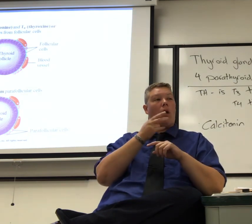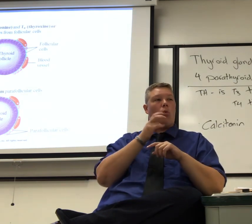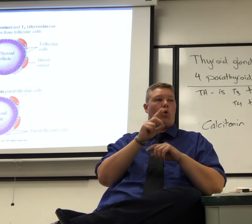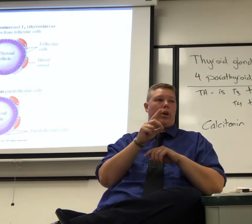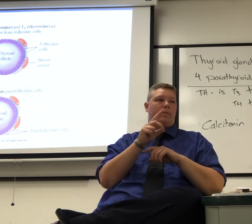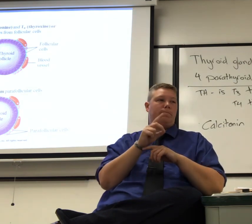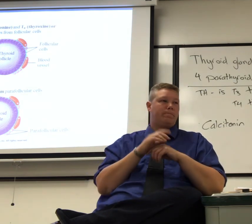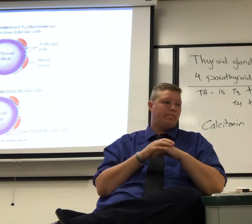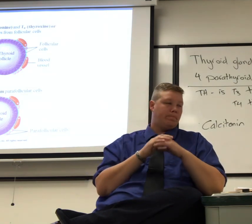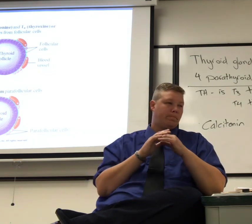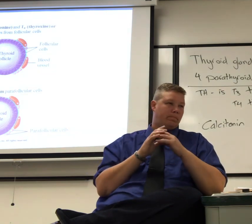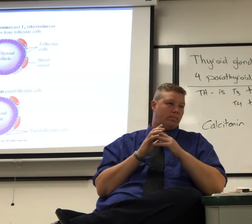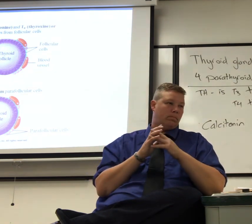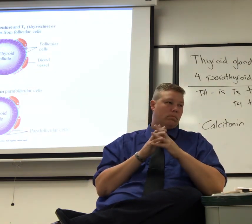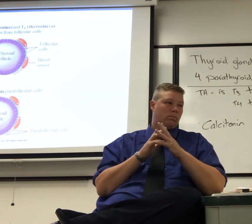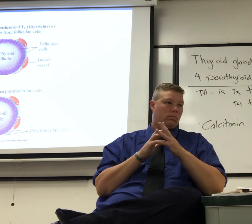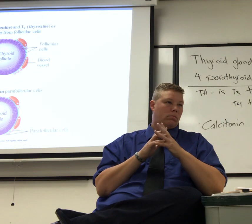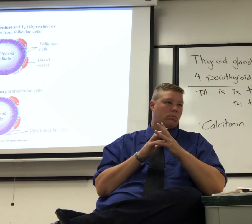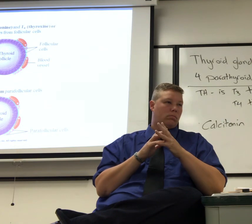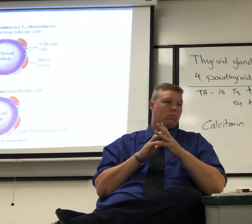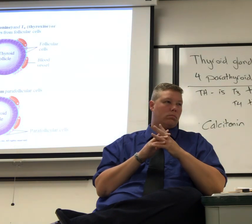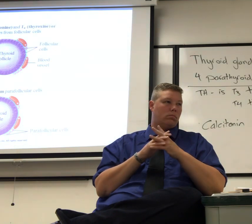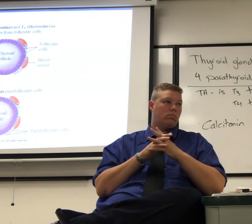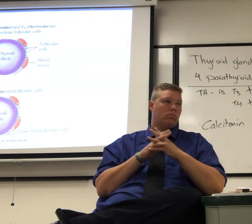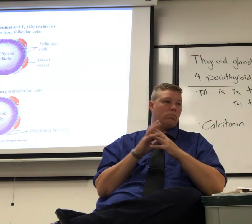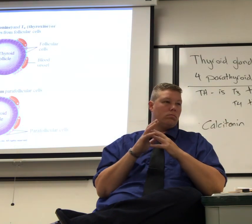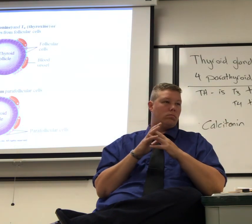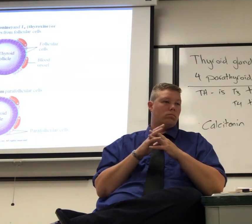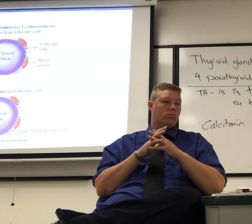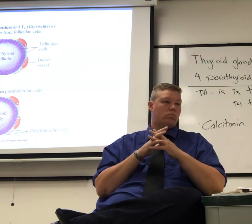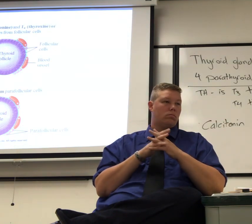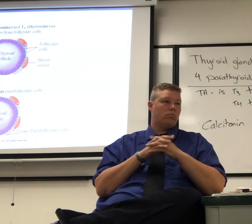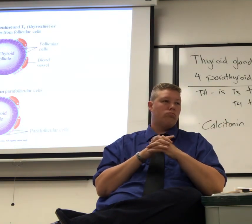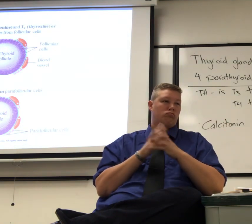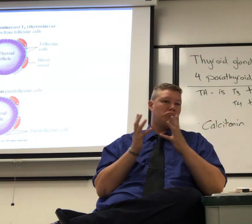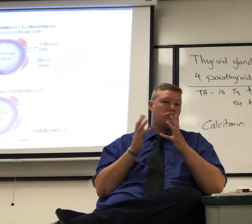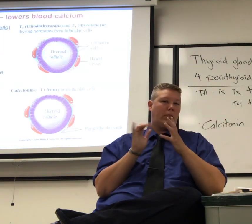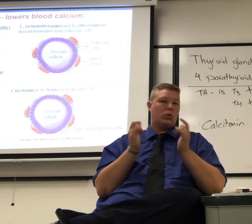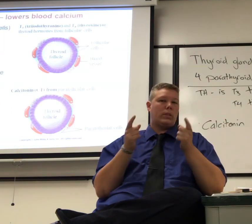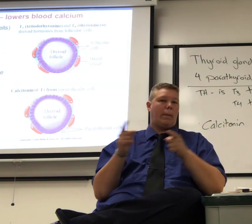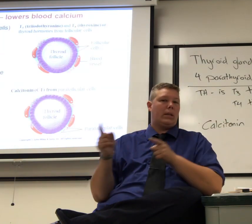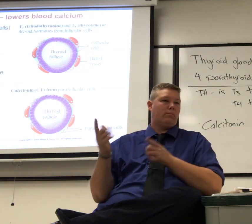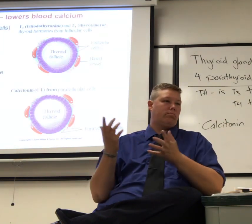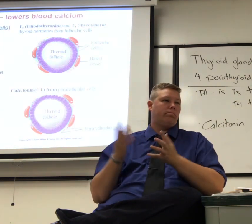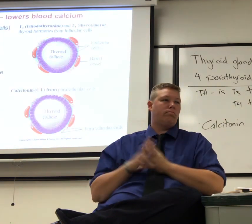So these are the hormones secreted from thyroid.